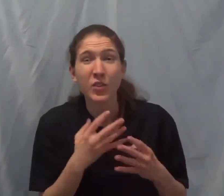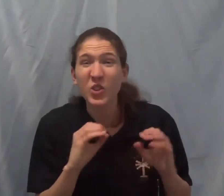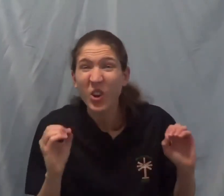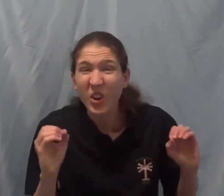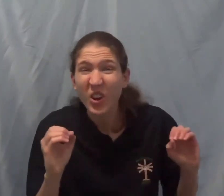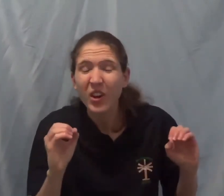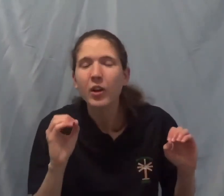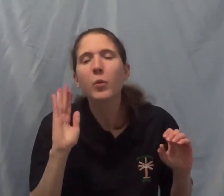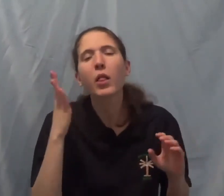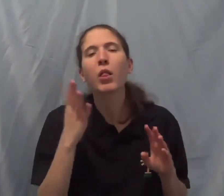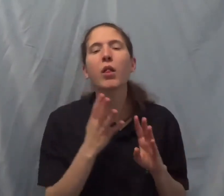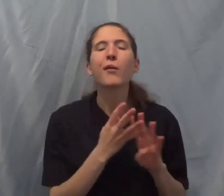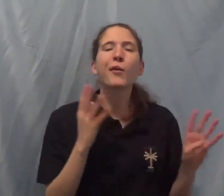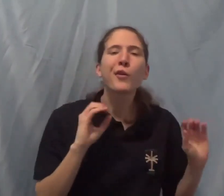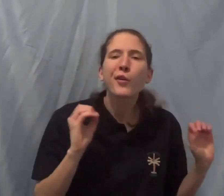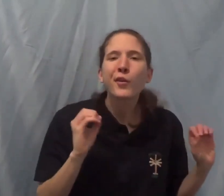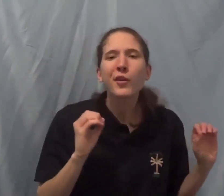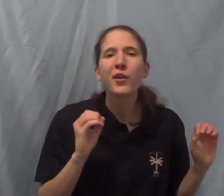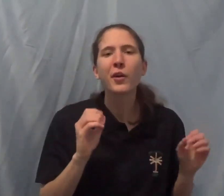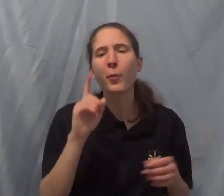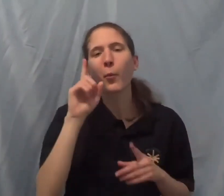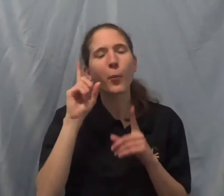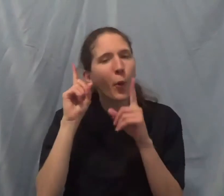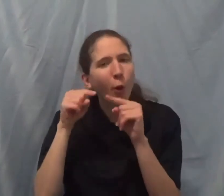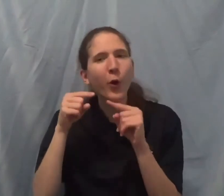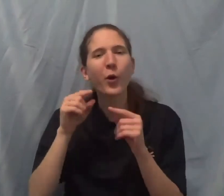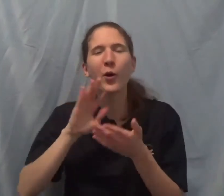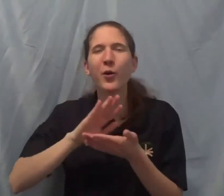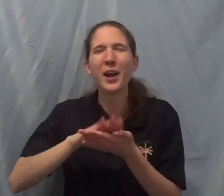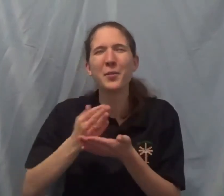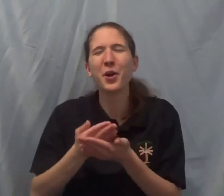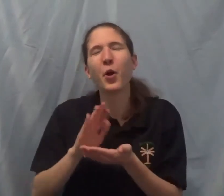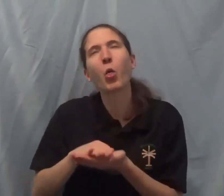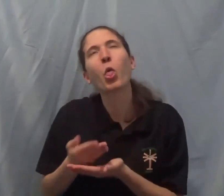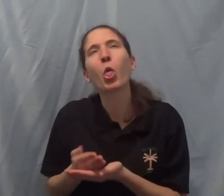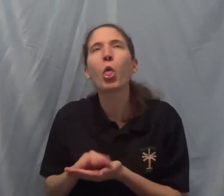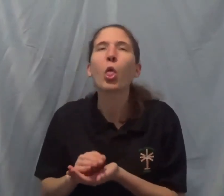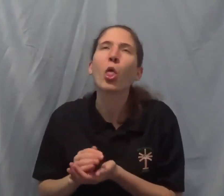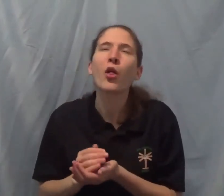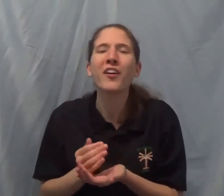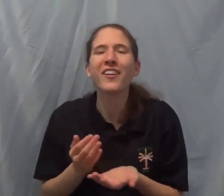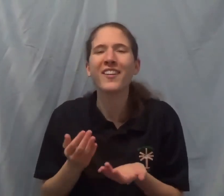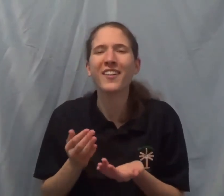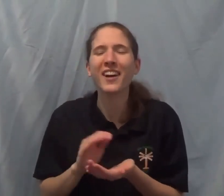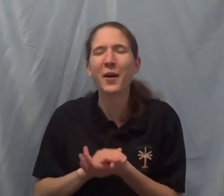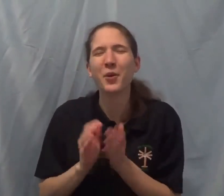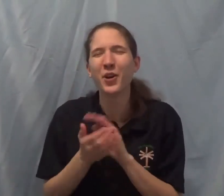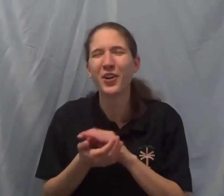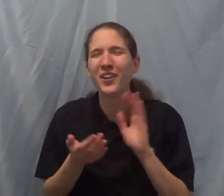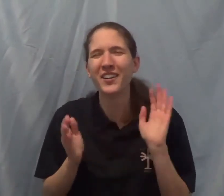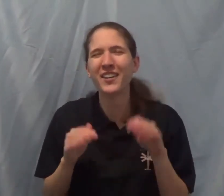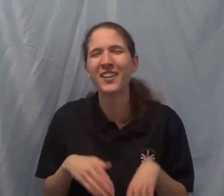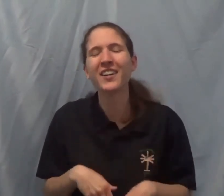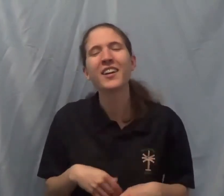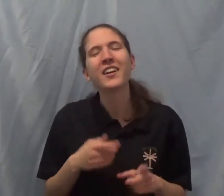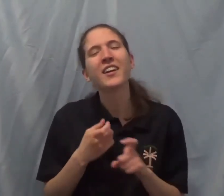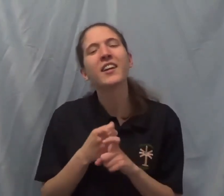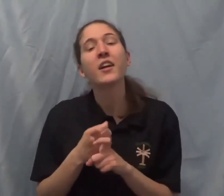times my brothers and sisters connected with Opus Dei take it literally. Let's get a little bit of a close